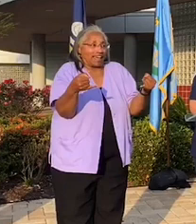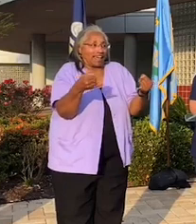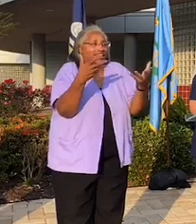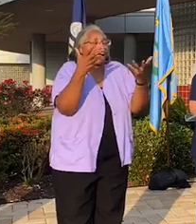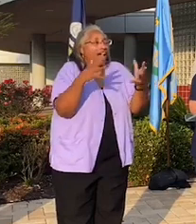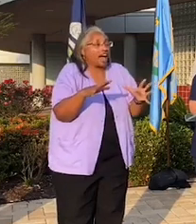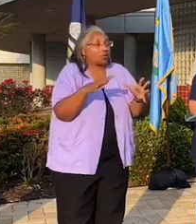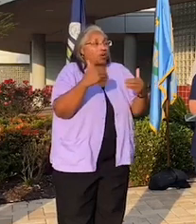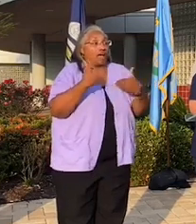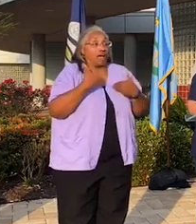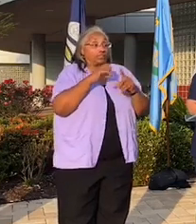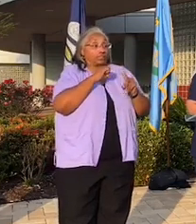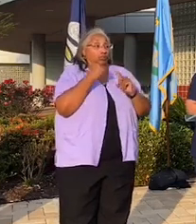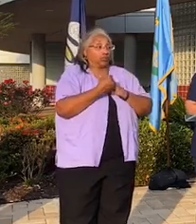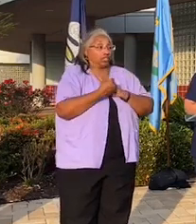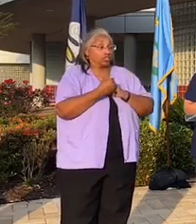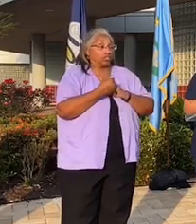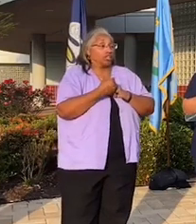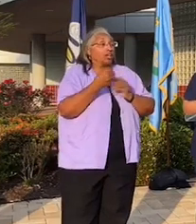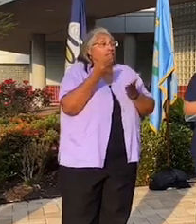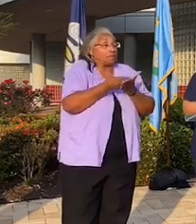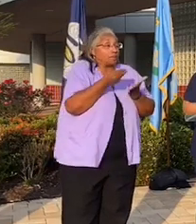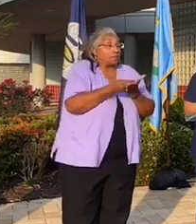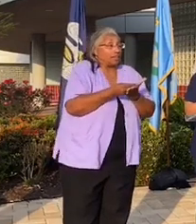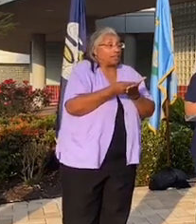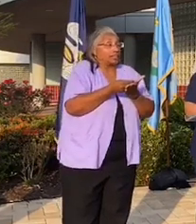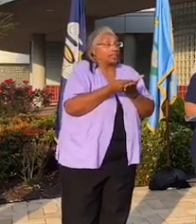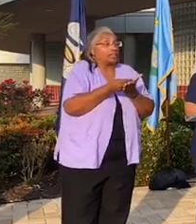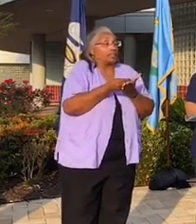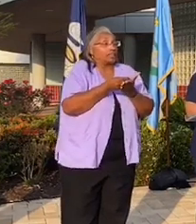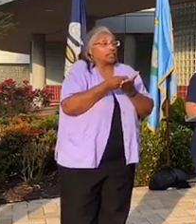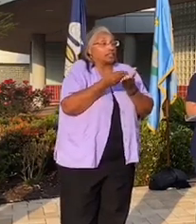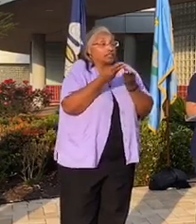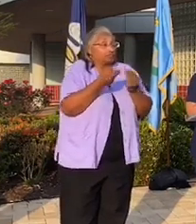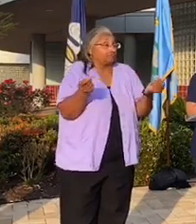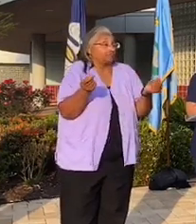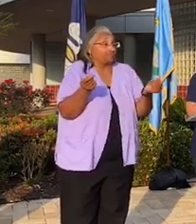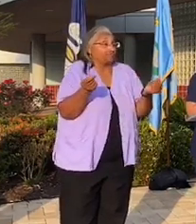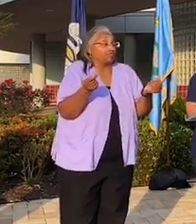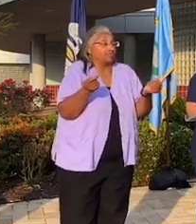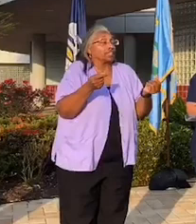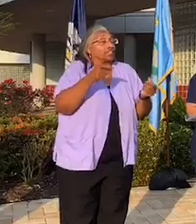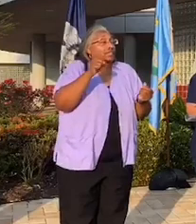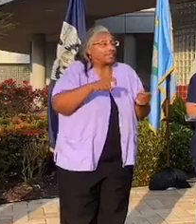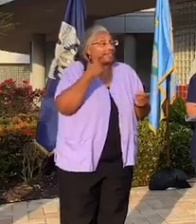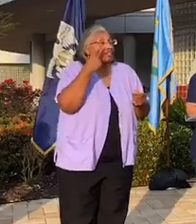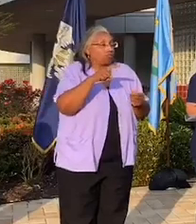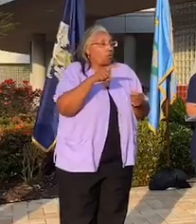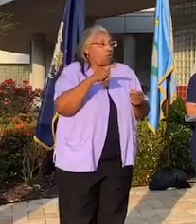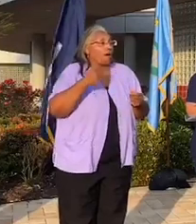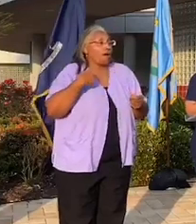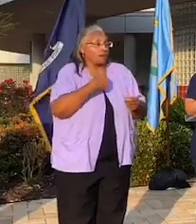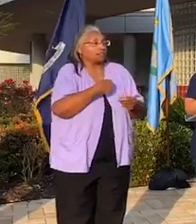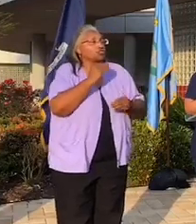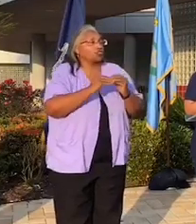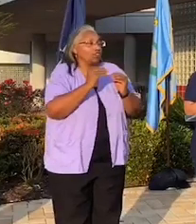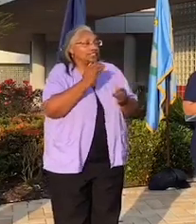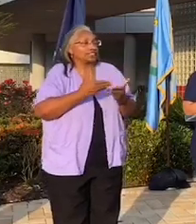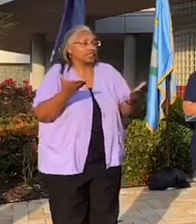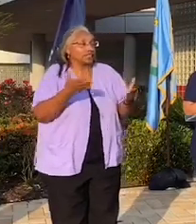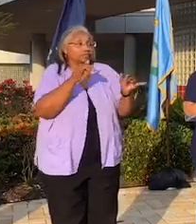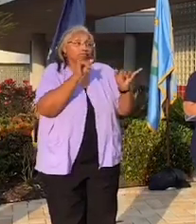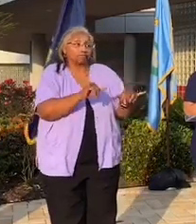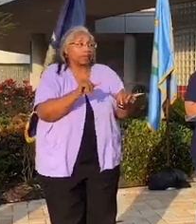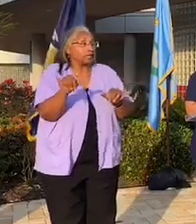into a situation to where these dollars go away, but the need for infrastructure continues to remain the same. So we're in